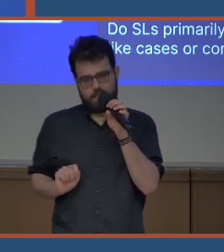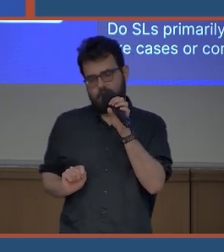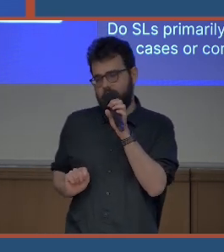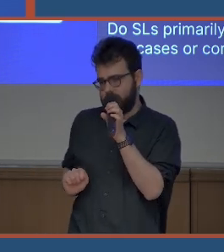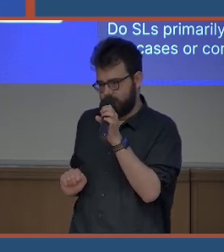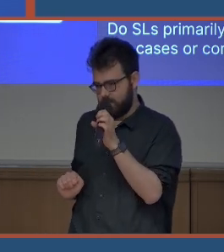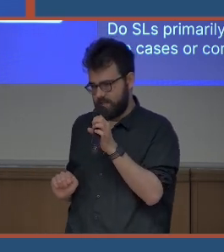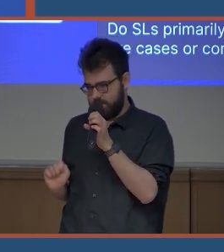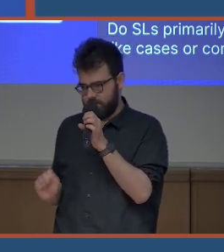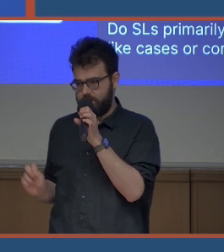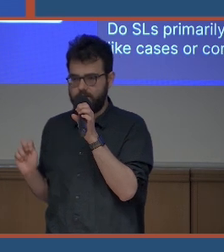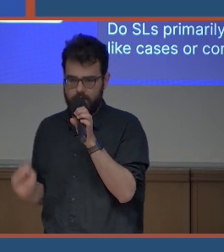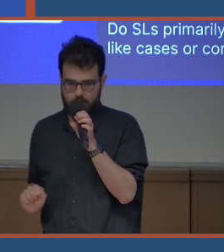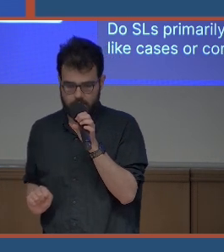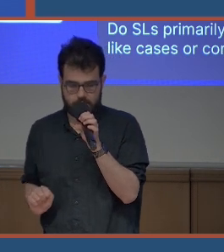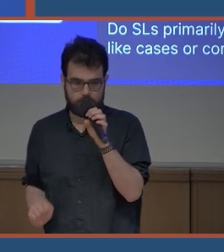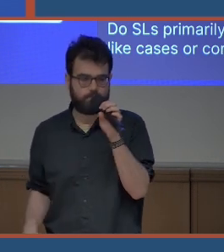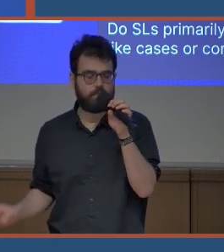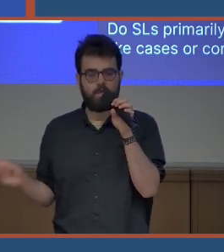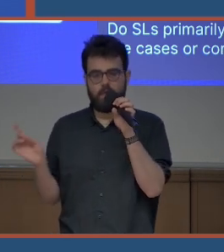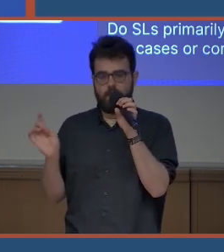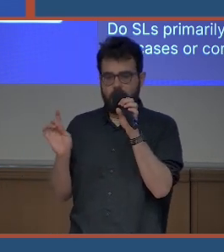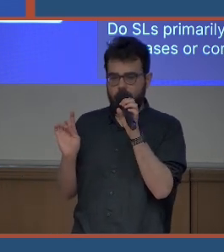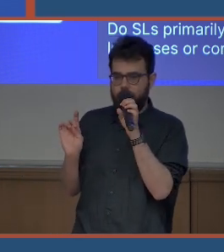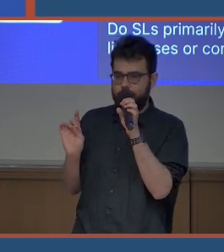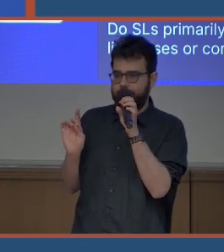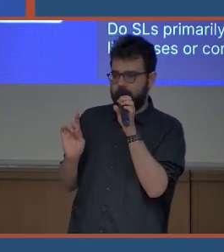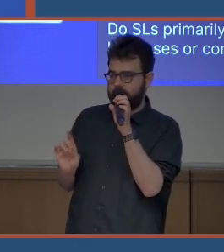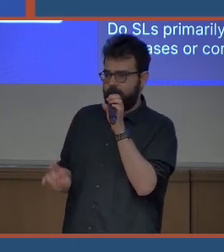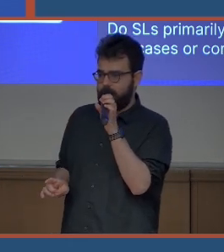founded in the 18th century in Paris.